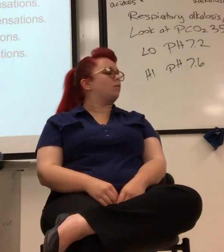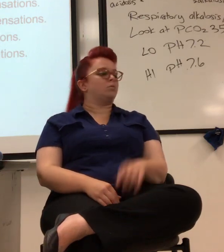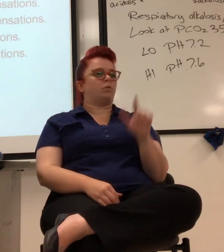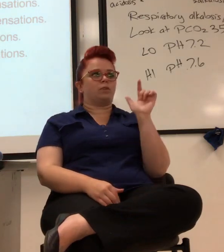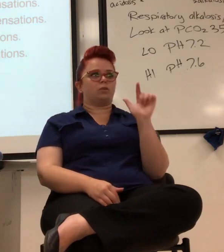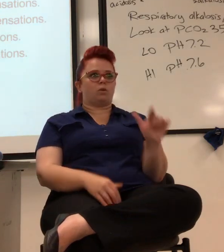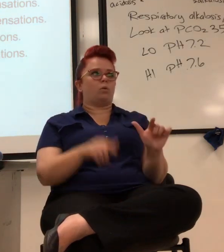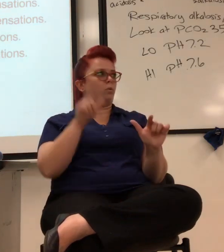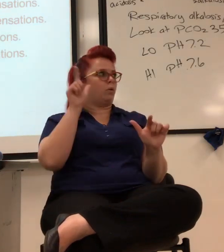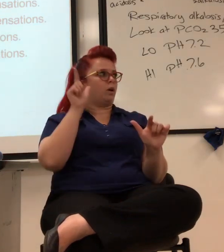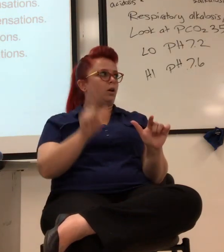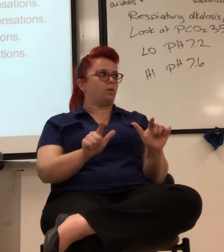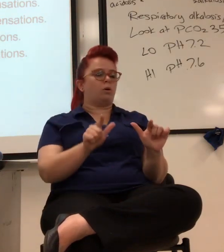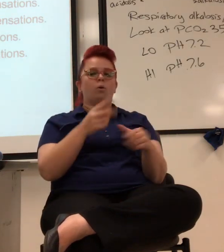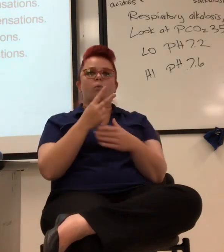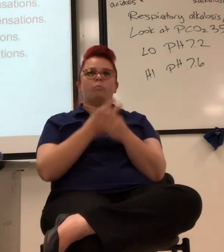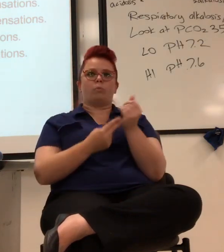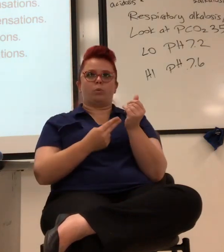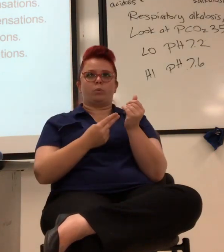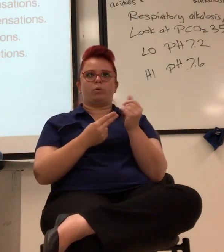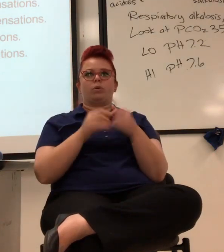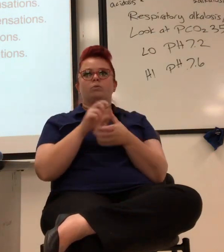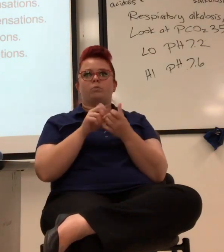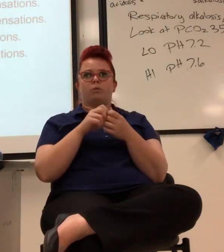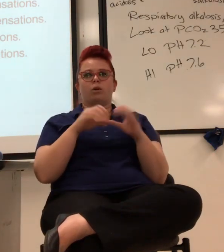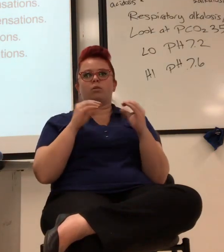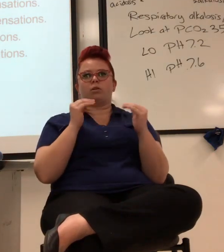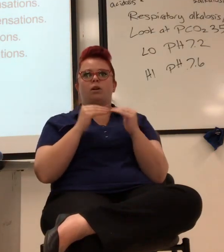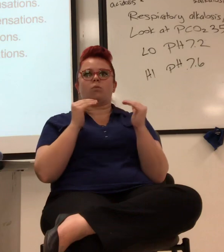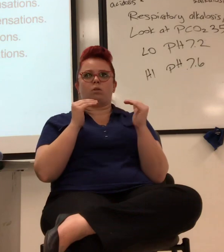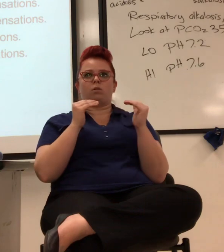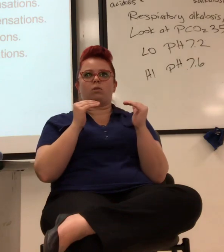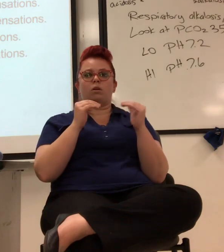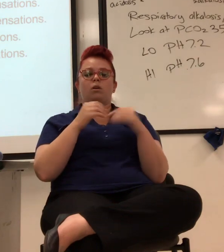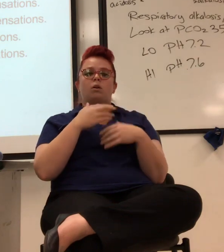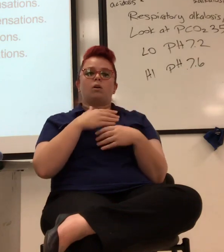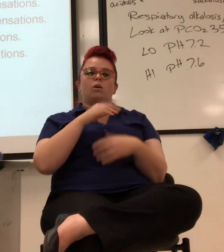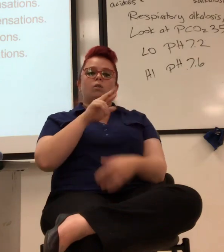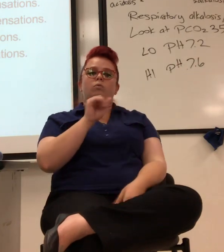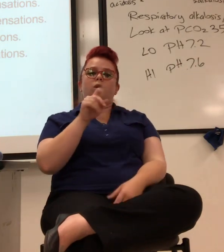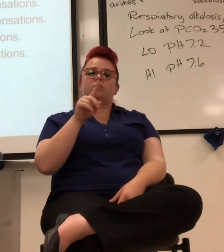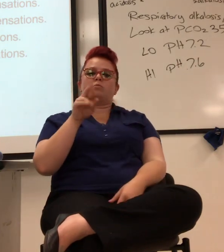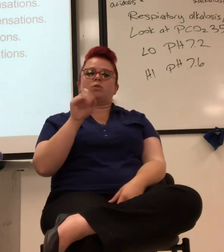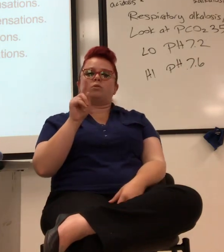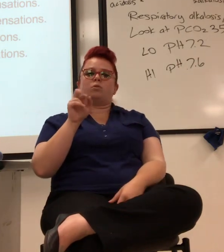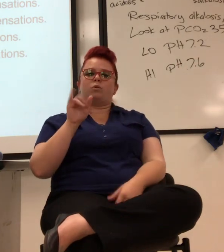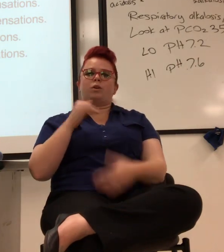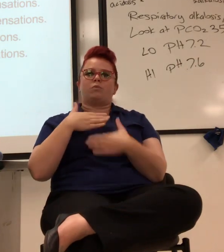It's low. It's less than 22. So that's low. pH is low.